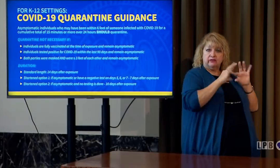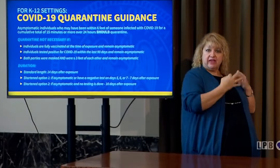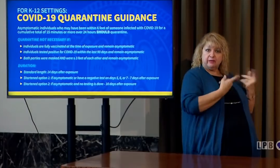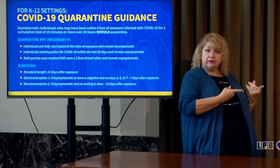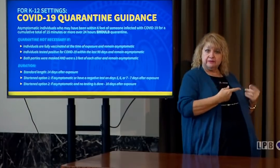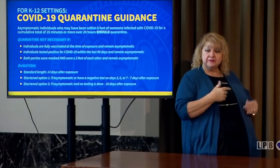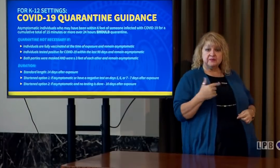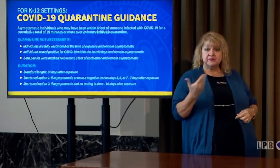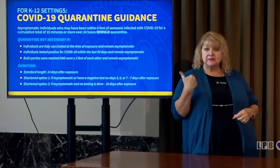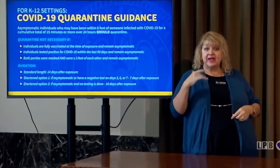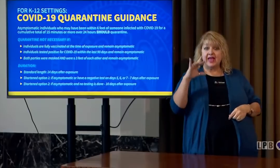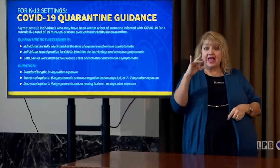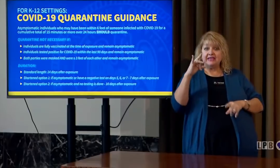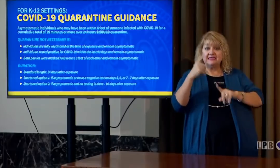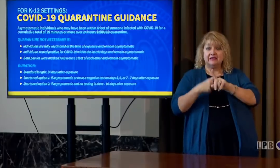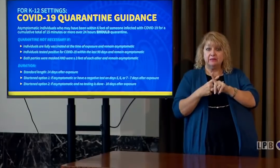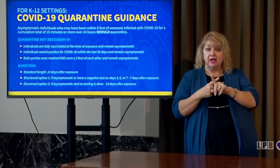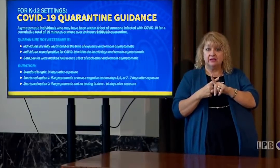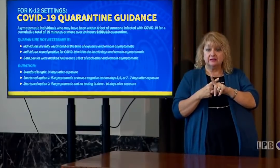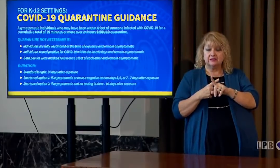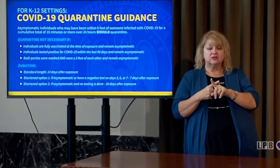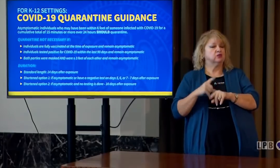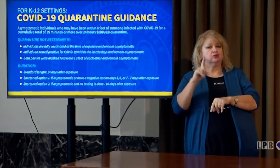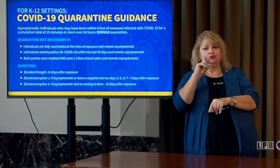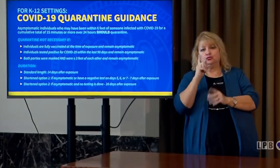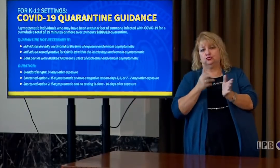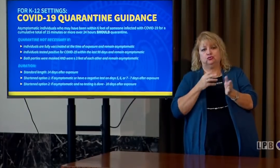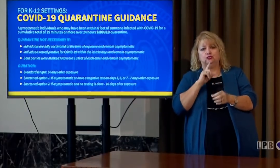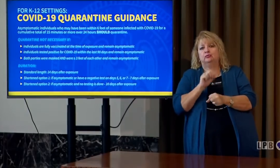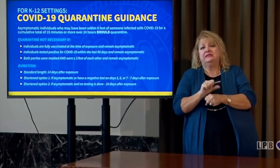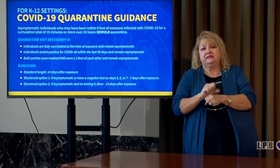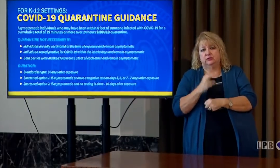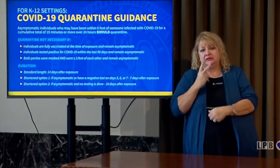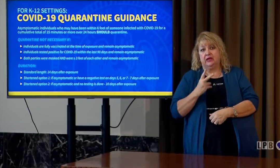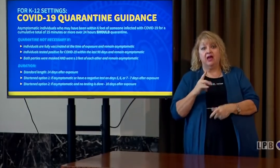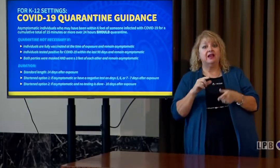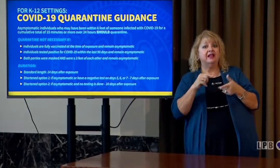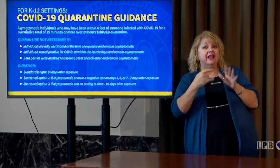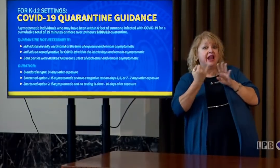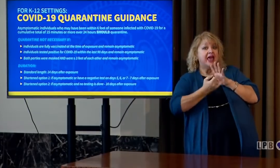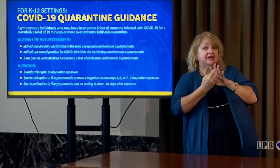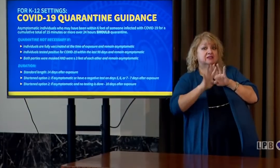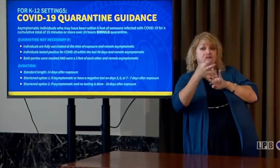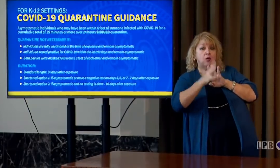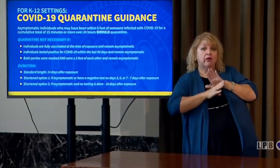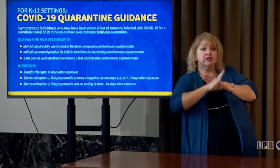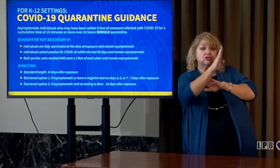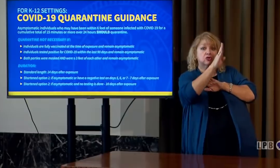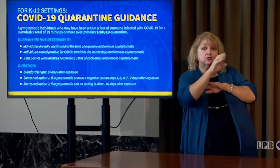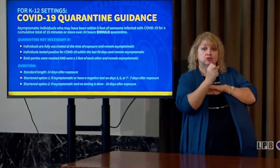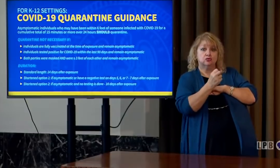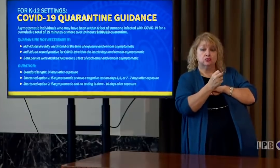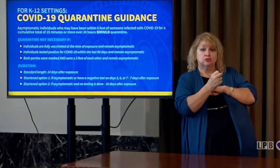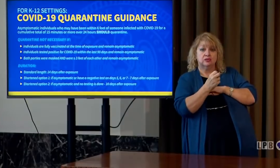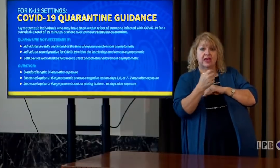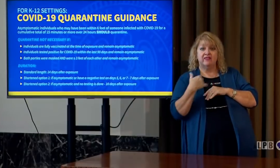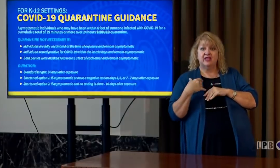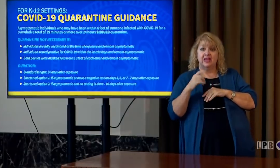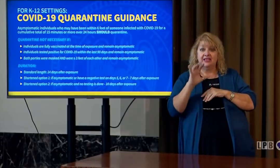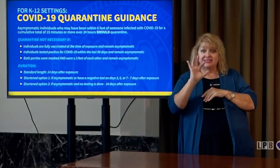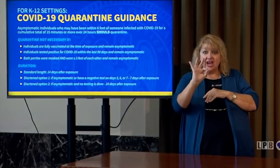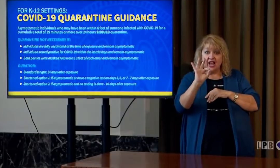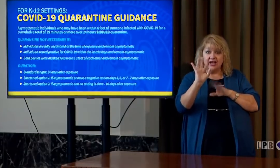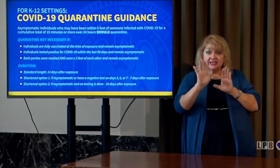pandemic, there's absolutely no question about that. Just in this Delta surge, we had 9 childhood